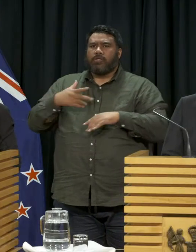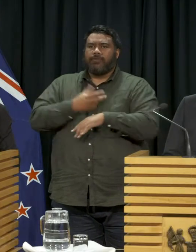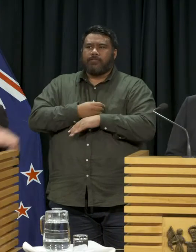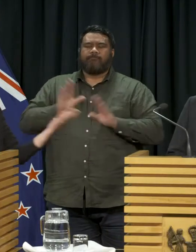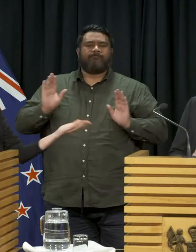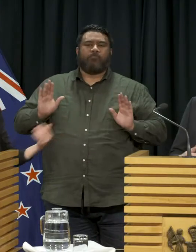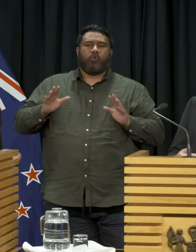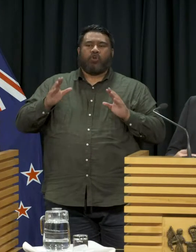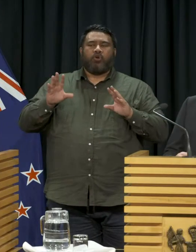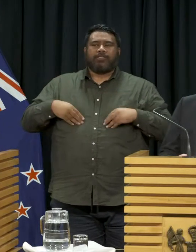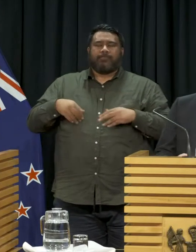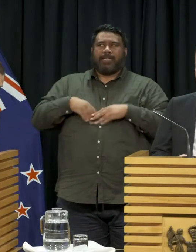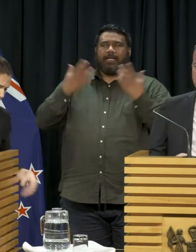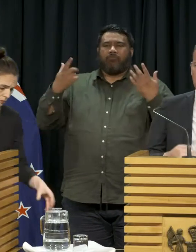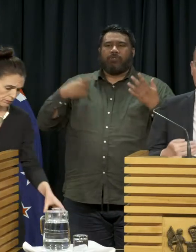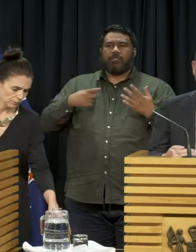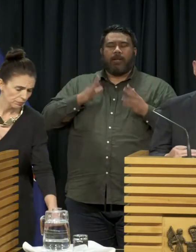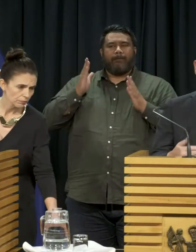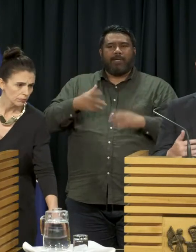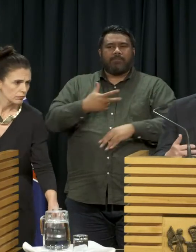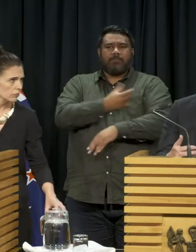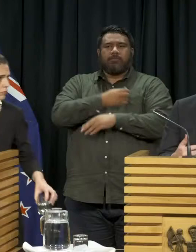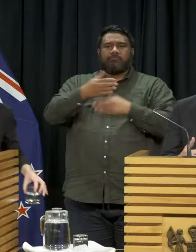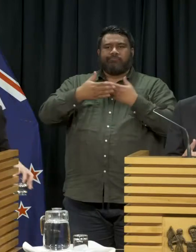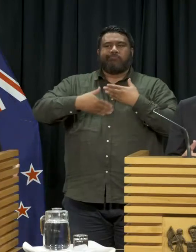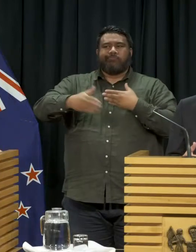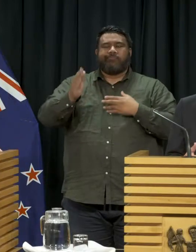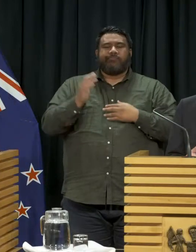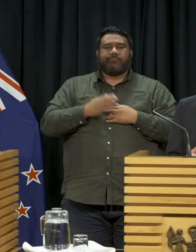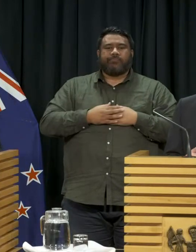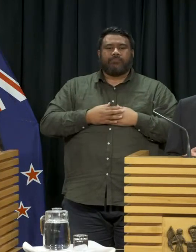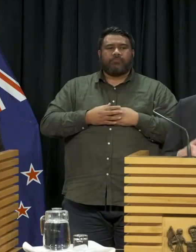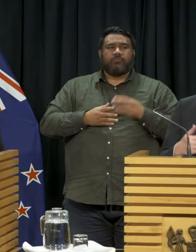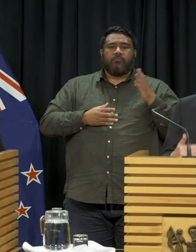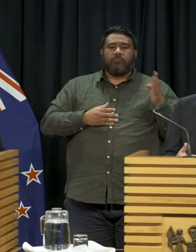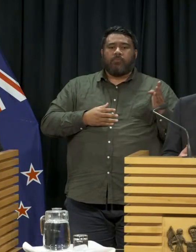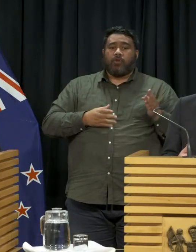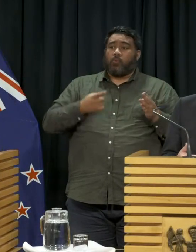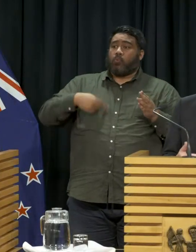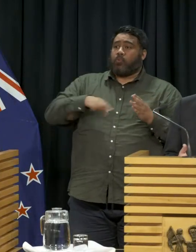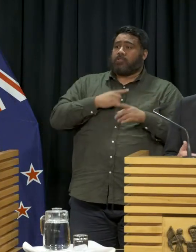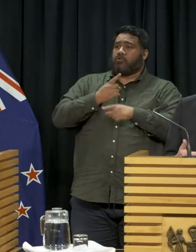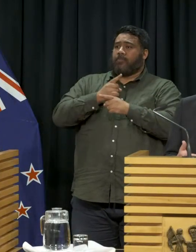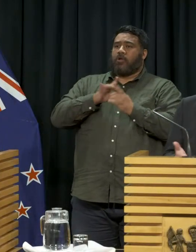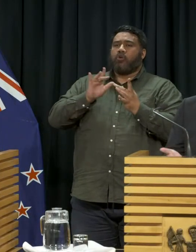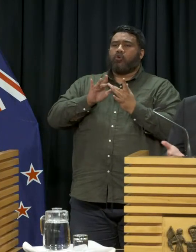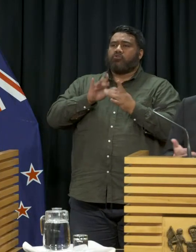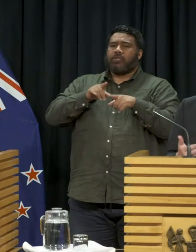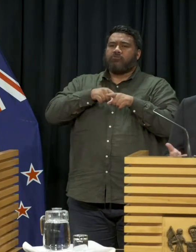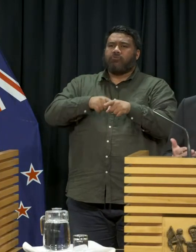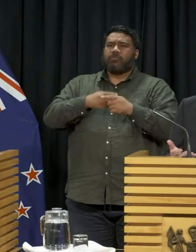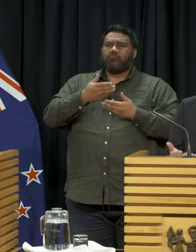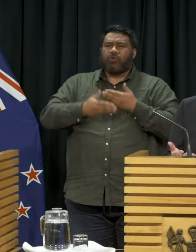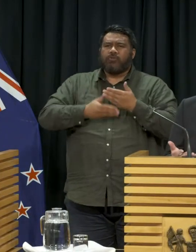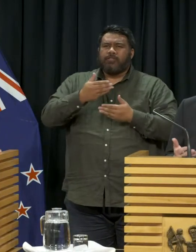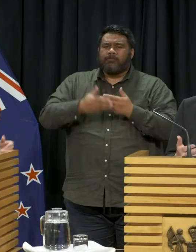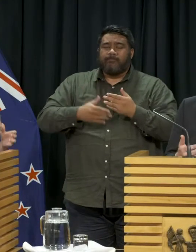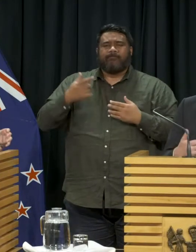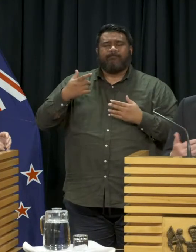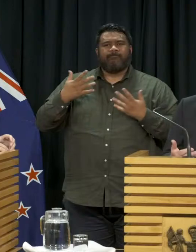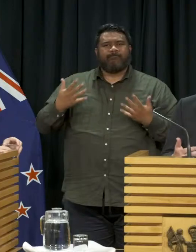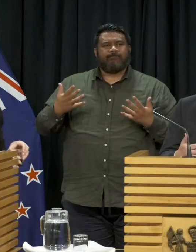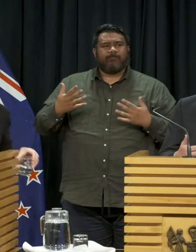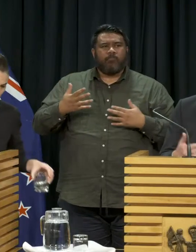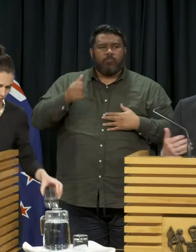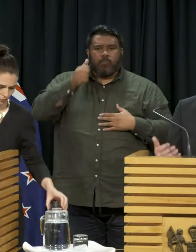acceptable. So it's really important to clarify, and we've been through this before, through the contact tracing process, which is how we understand,